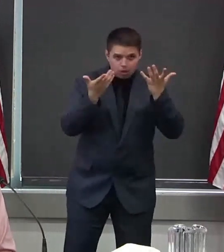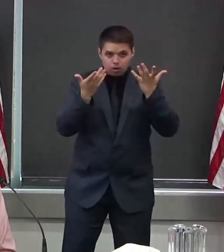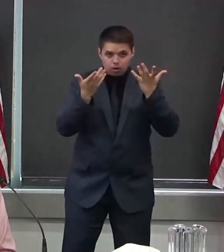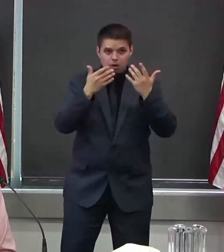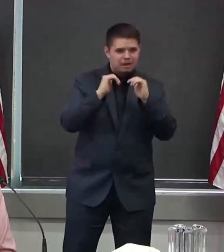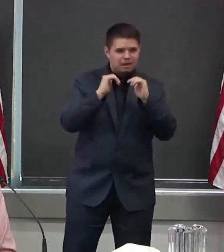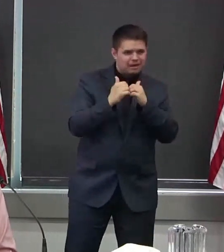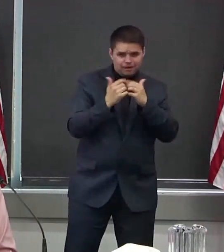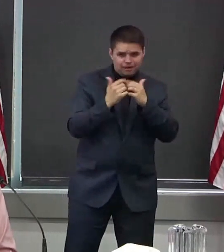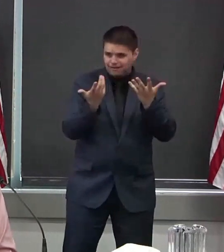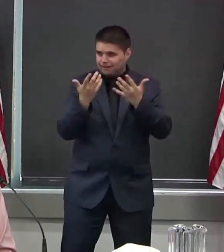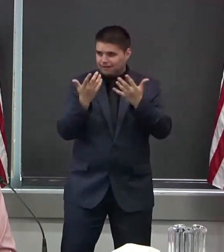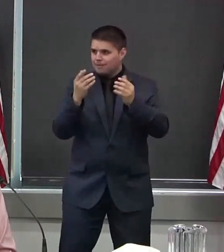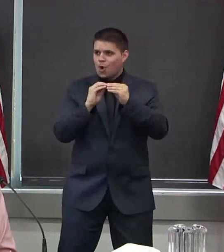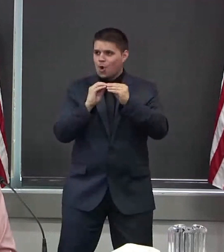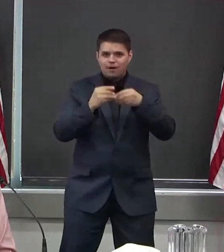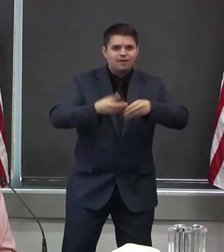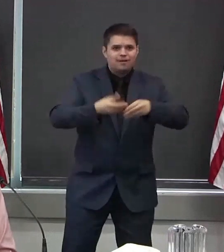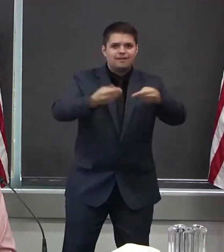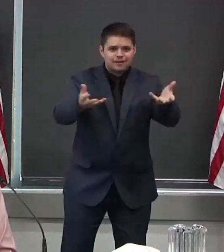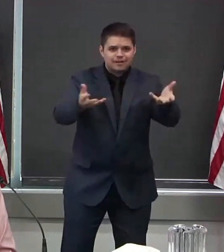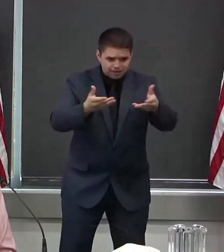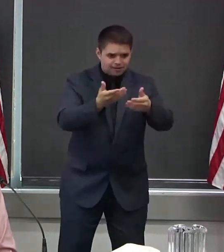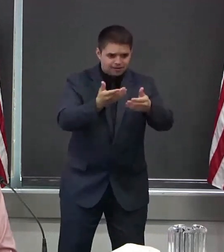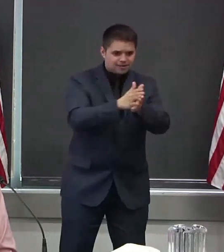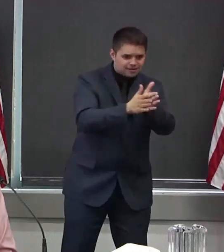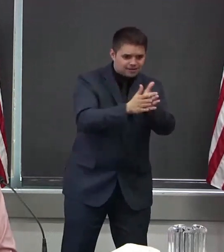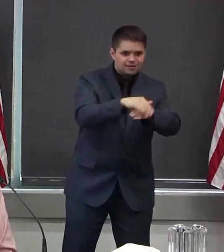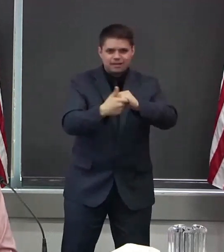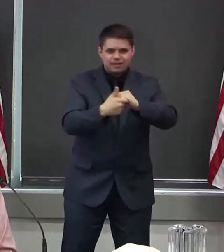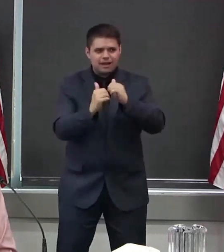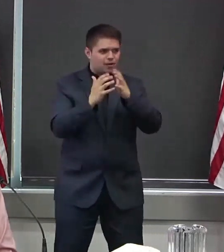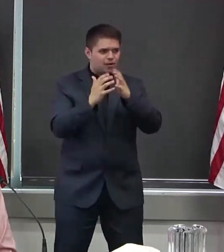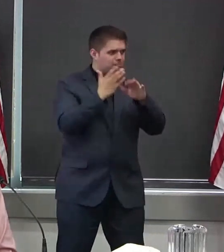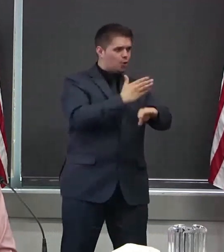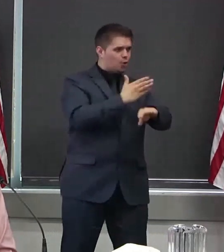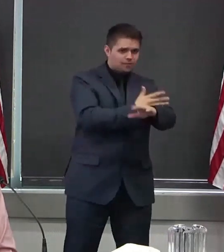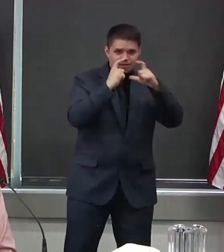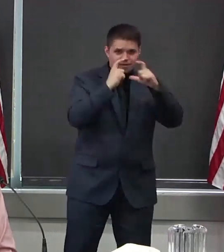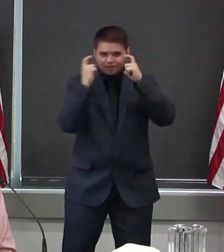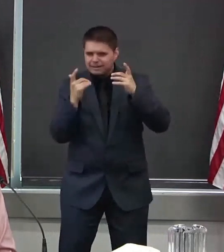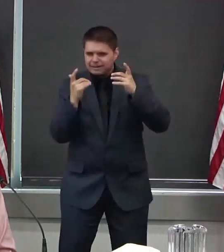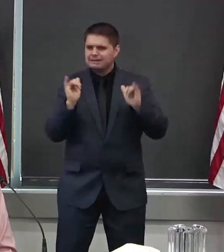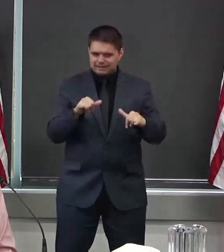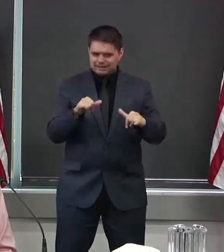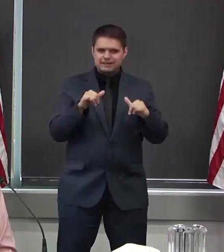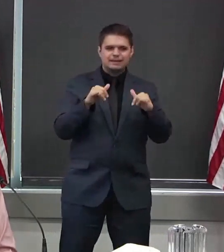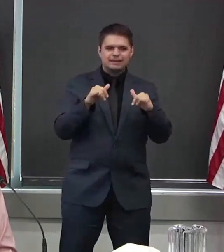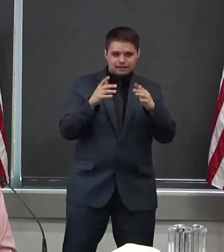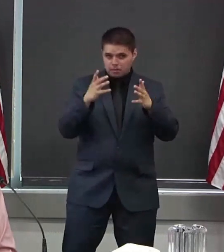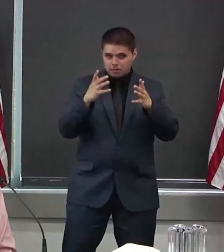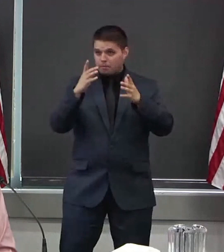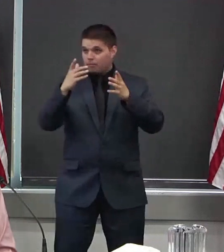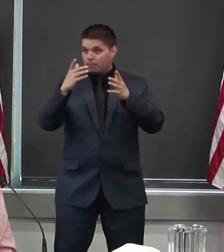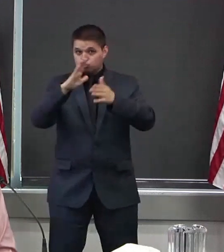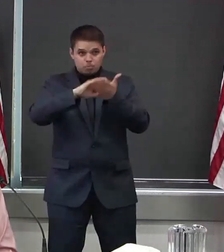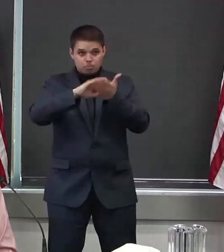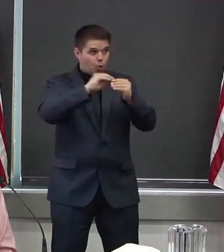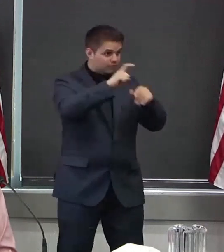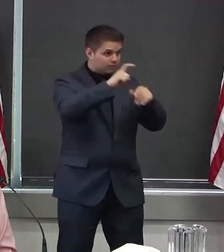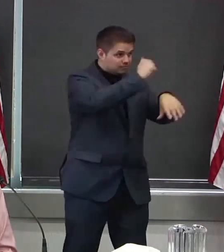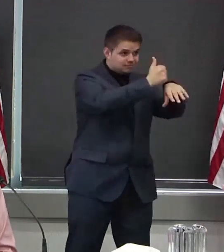surfaces more often, access to sanitizer and places to wash their hands so